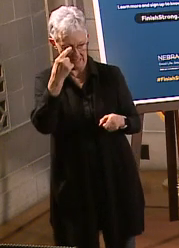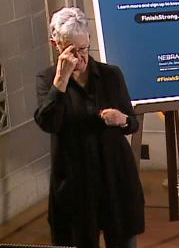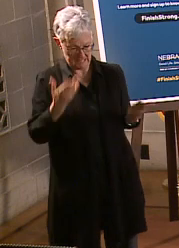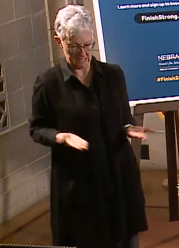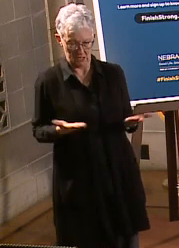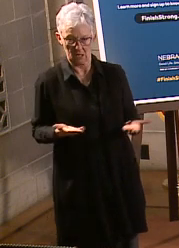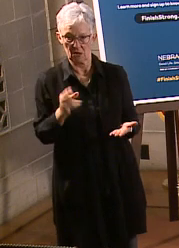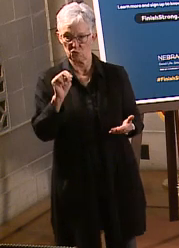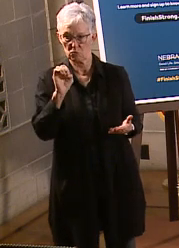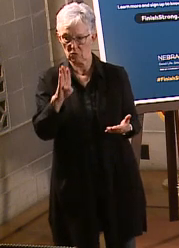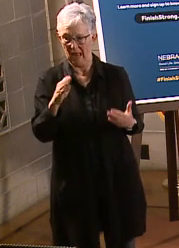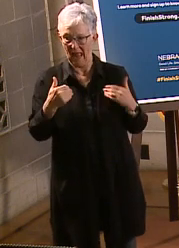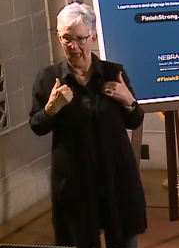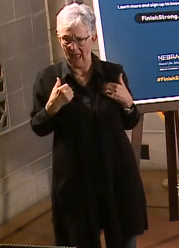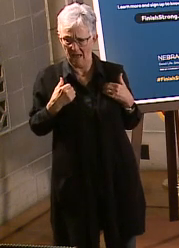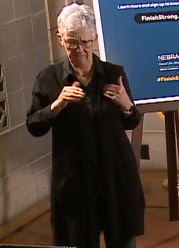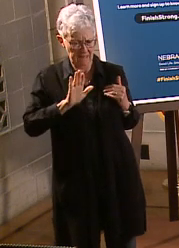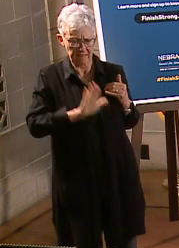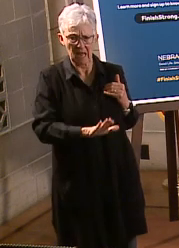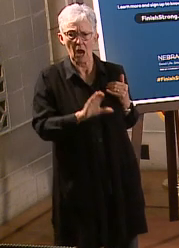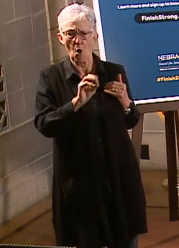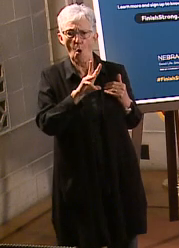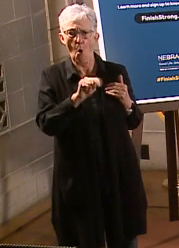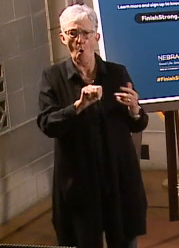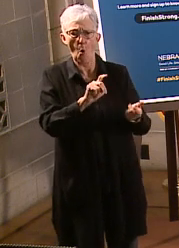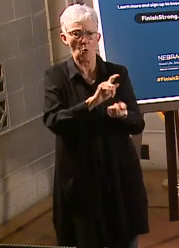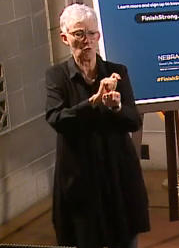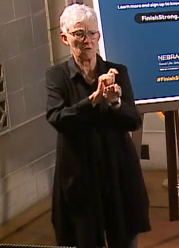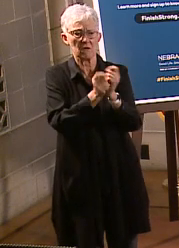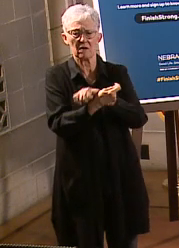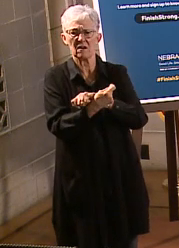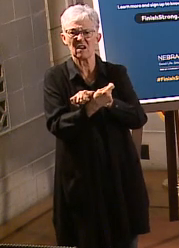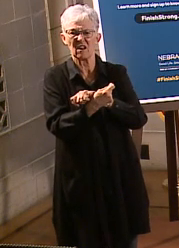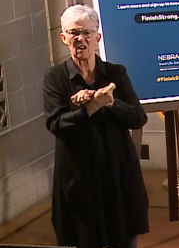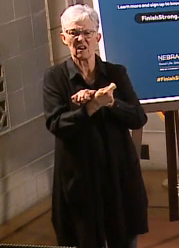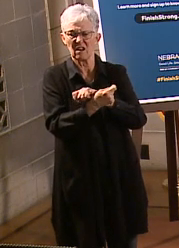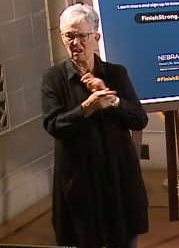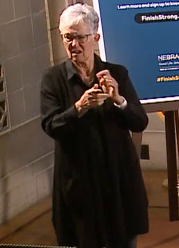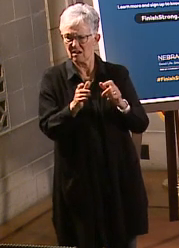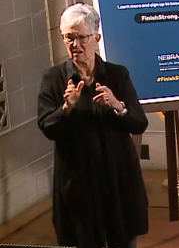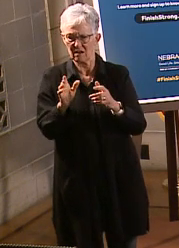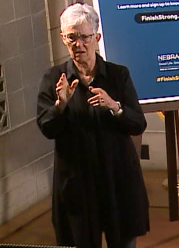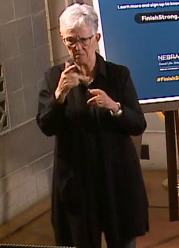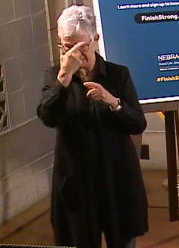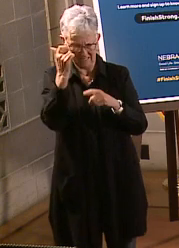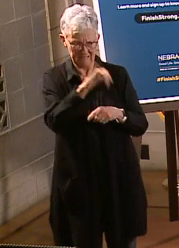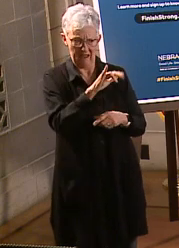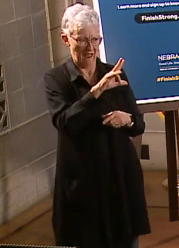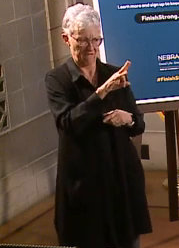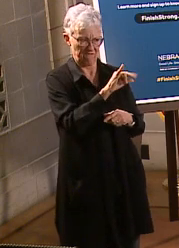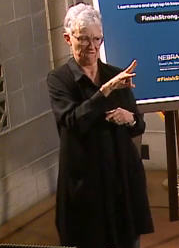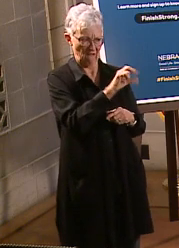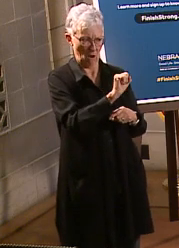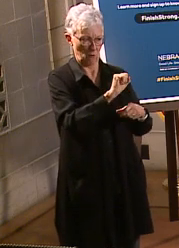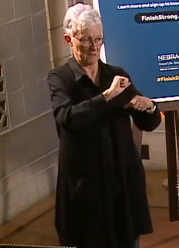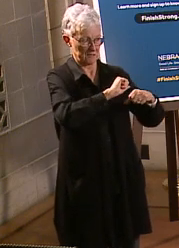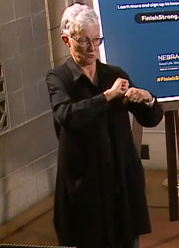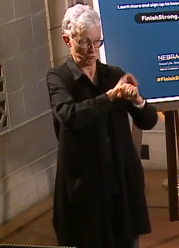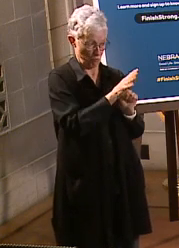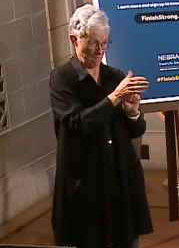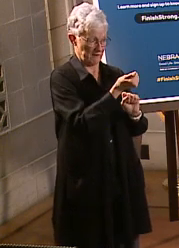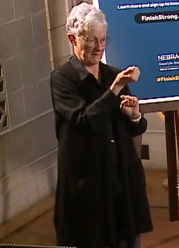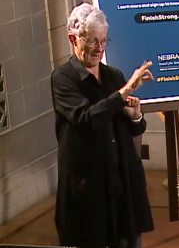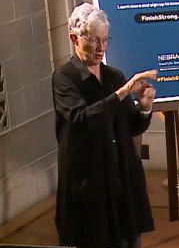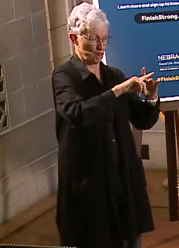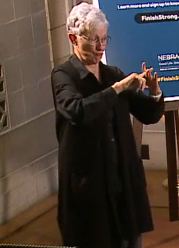variant. And that's what they're finding, like every state's gonna have their own variant sooner or later because the virus mutates and we're all gonna have a local variant